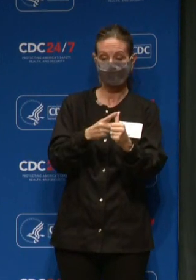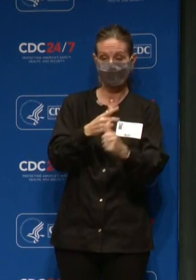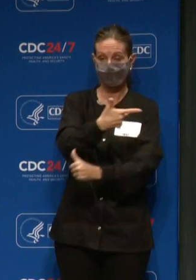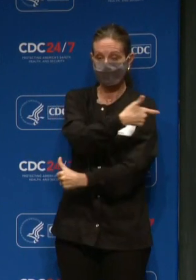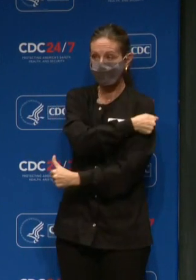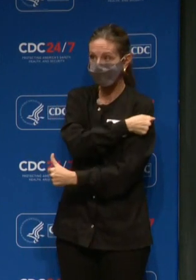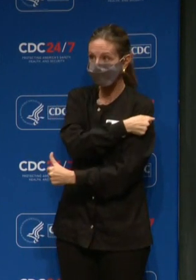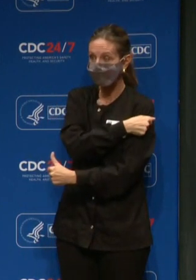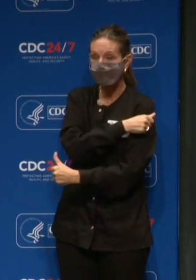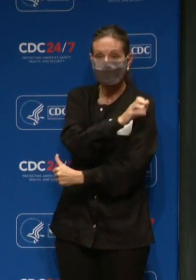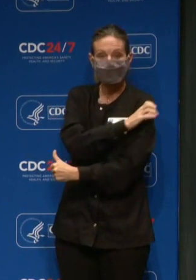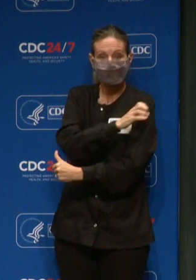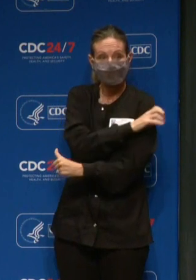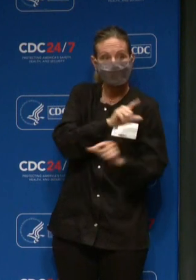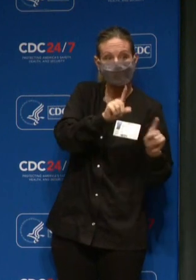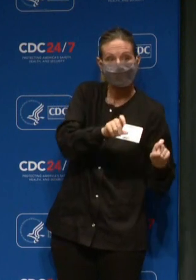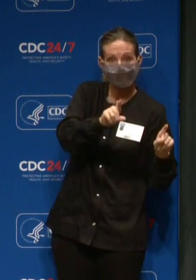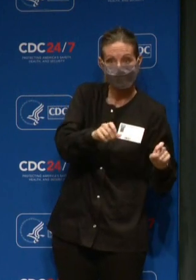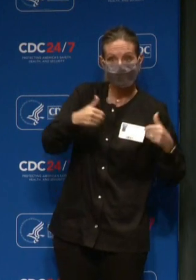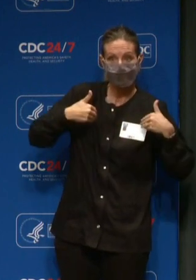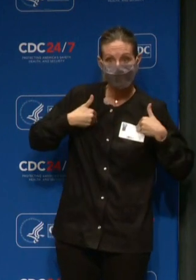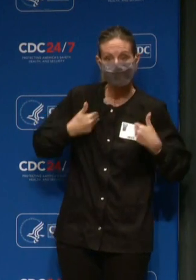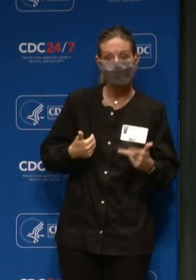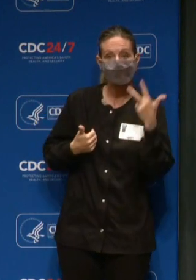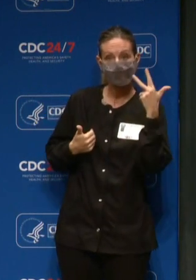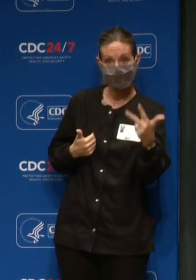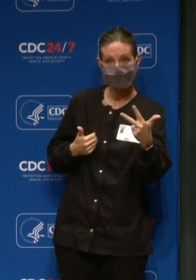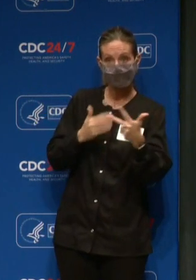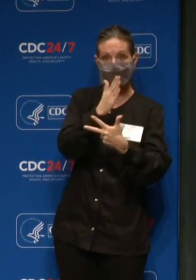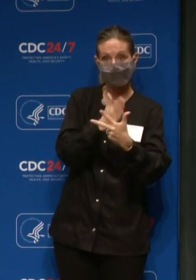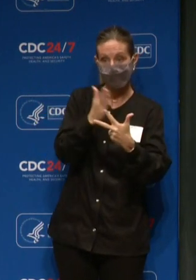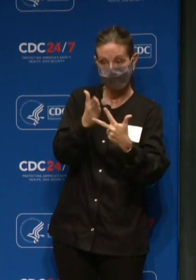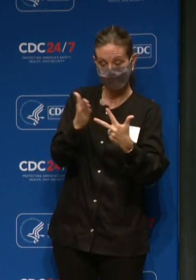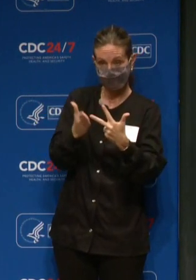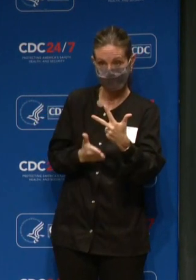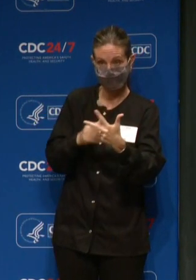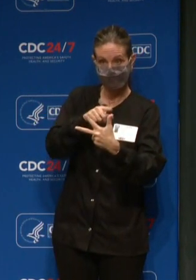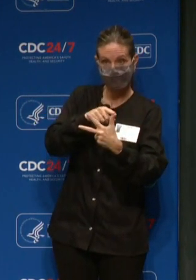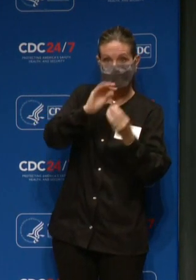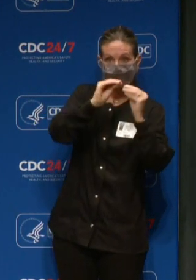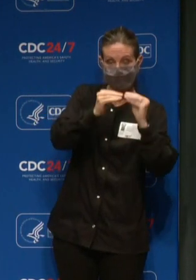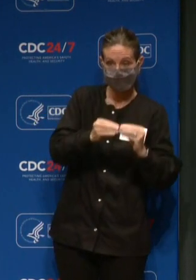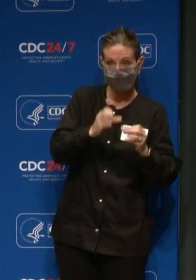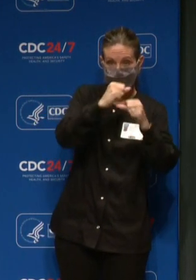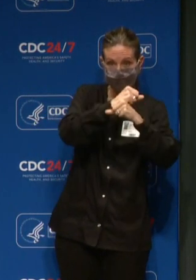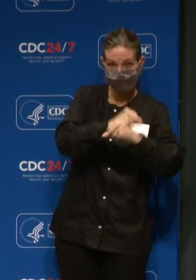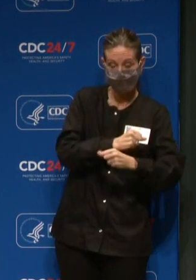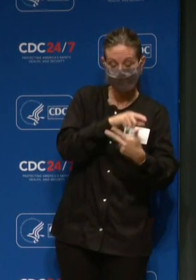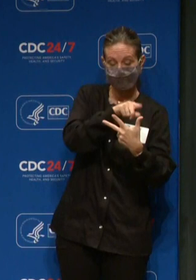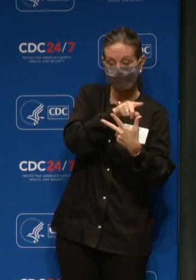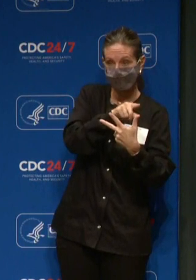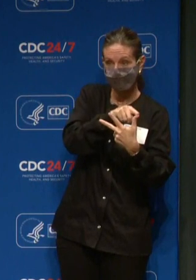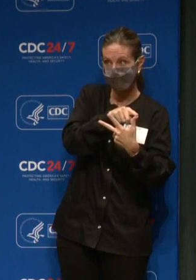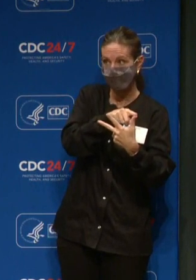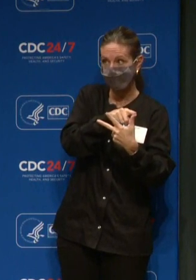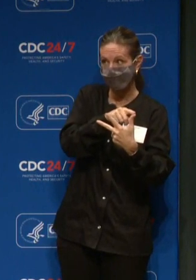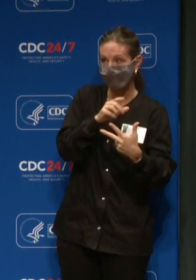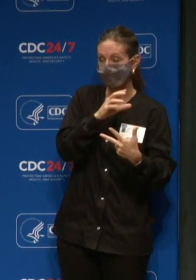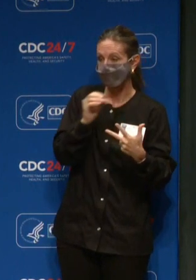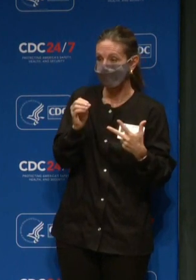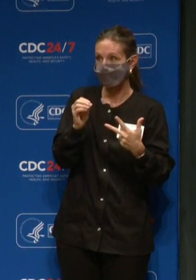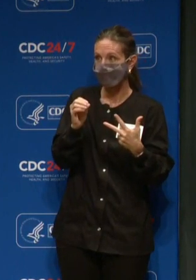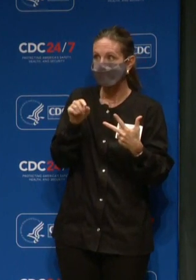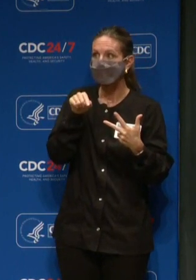vaccine clinical trial has pre-specified endpoints. They're statistical, and actually these drug companies have been transparent for the first time in